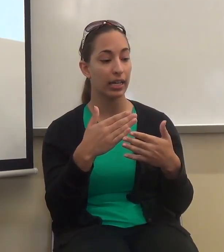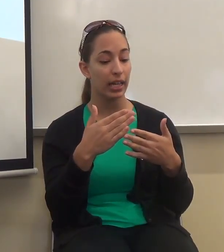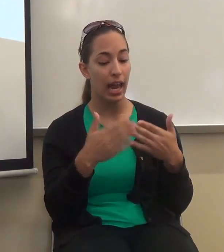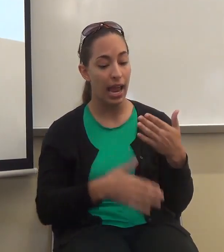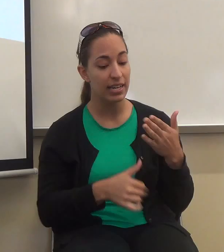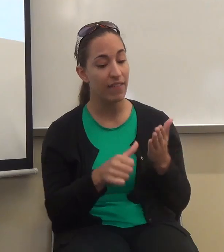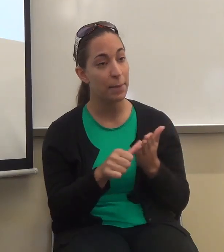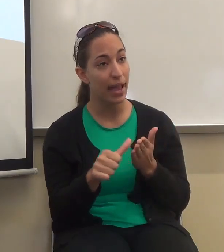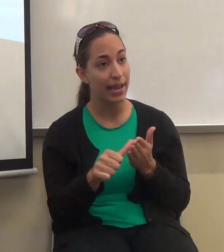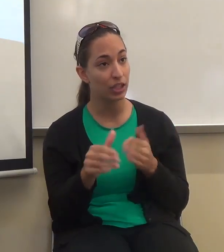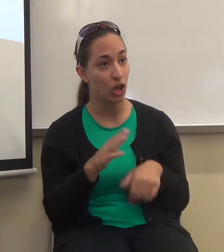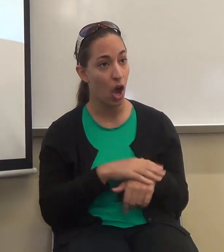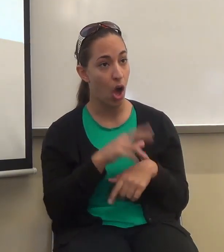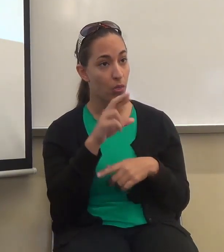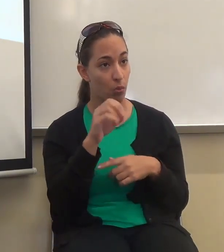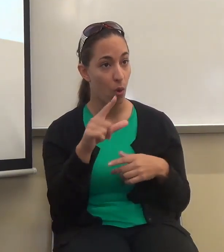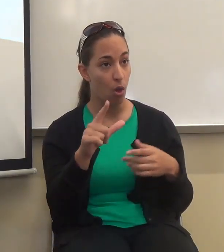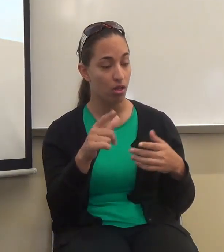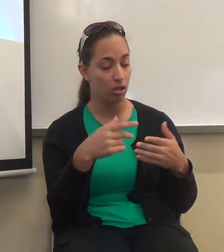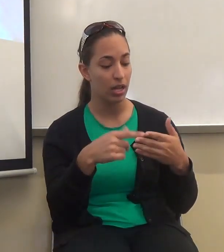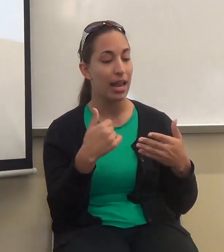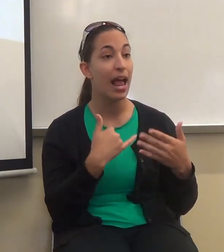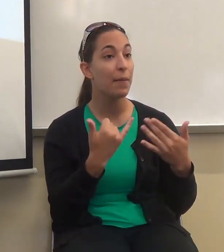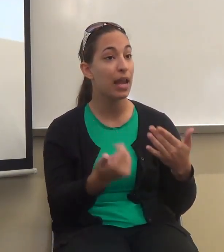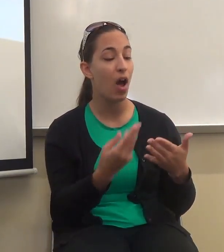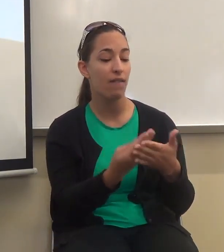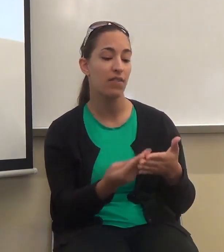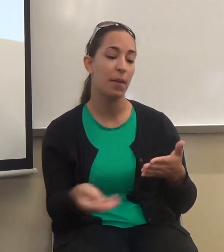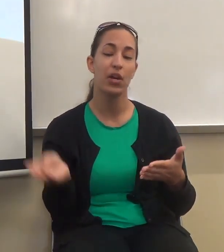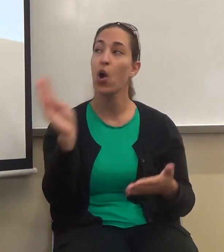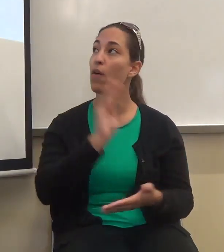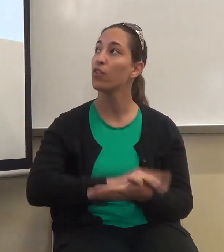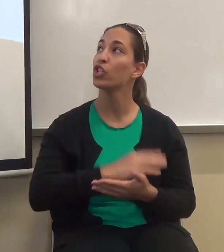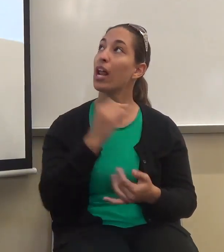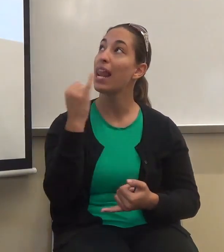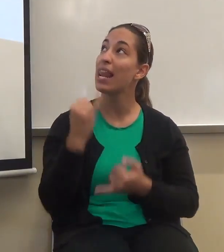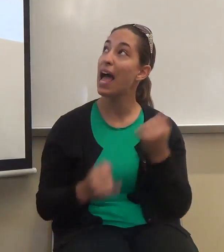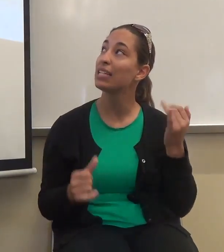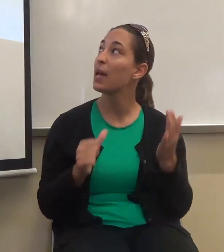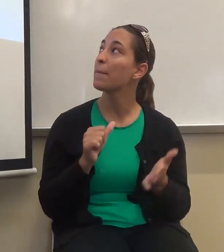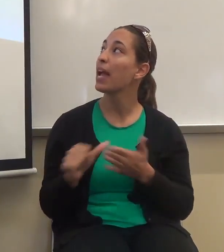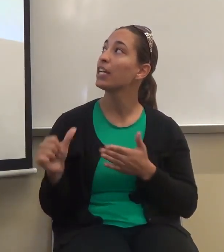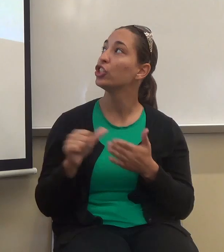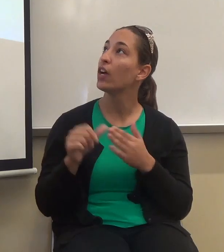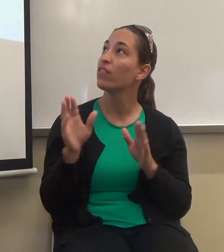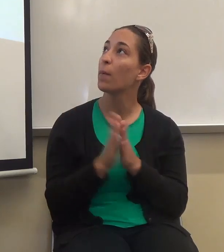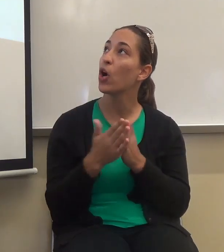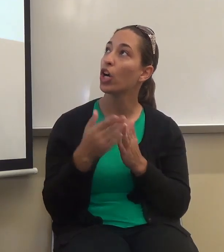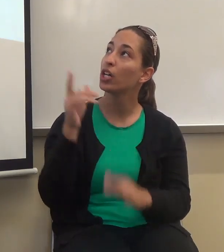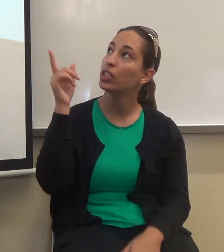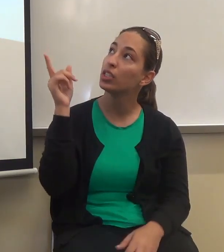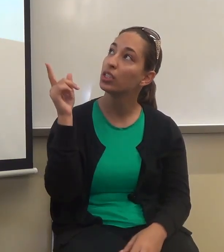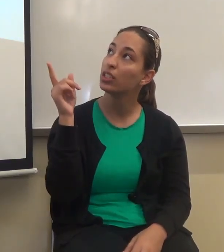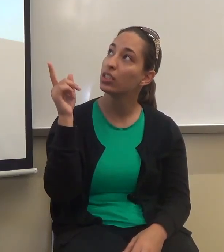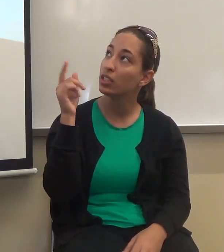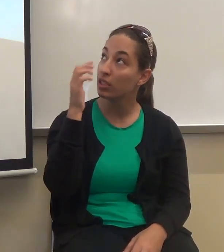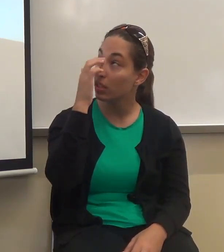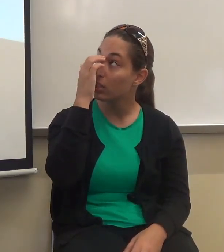roll. So I'm now flipping over to the last page of the roll book. We have 1,